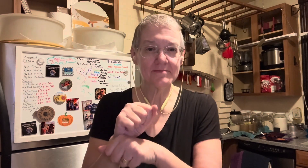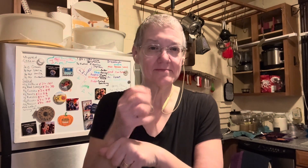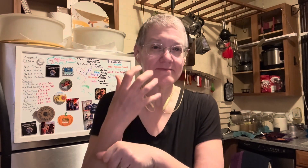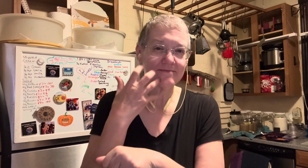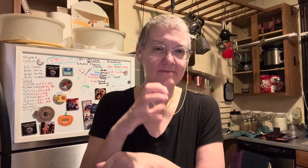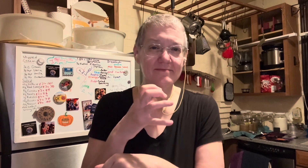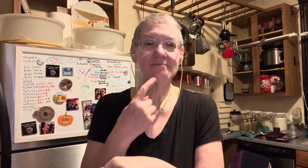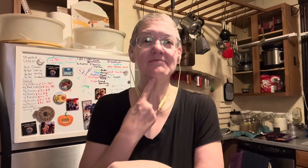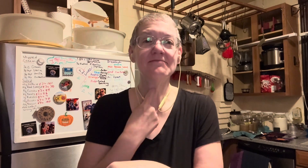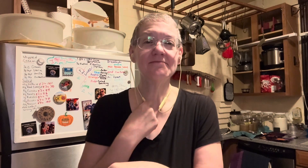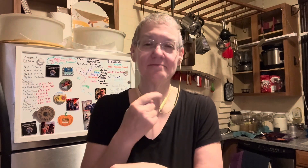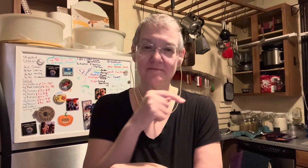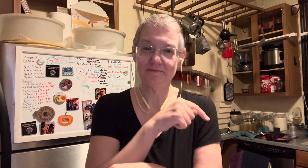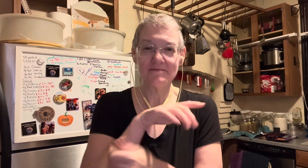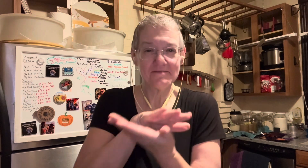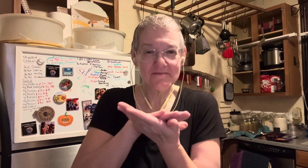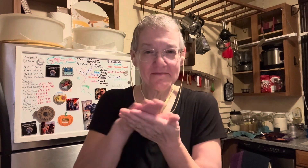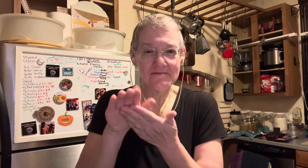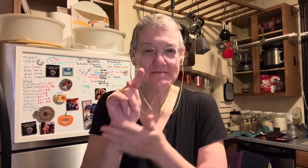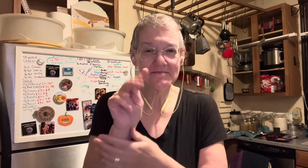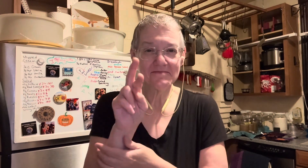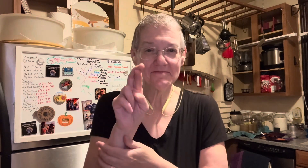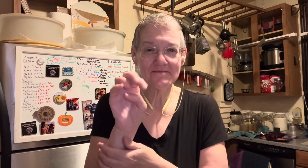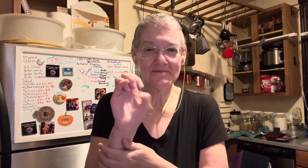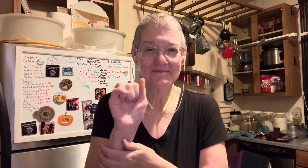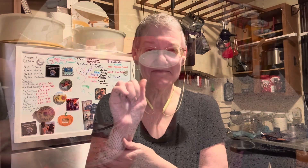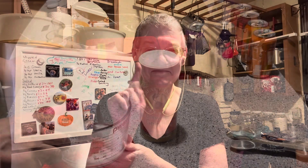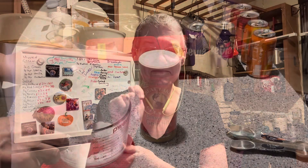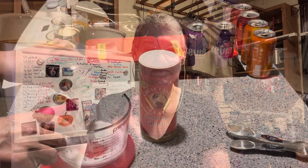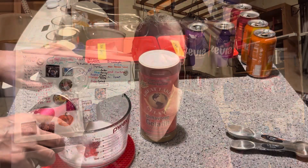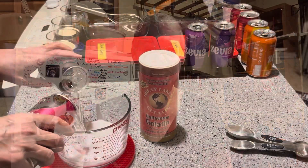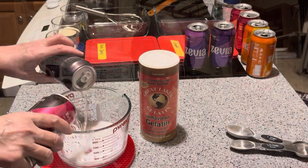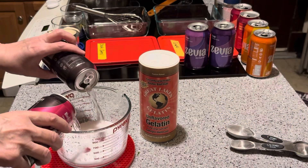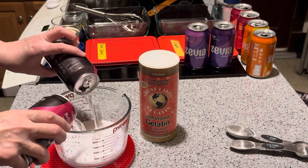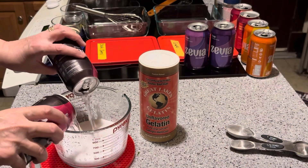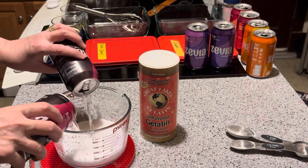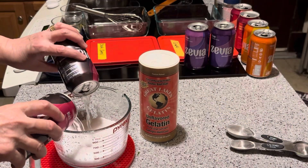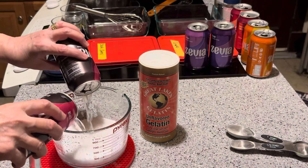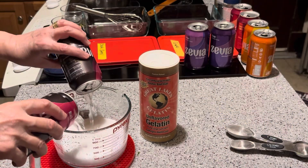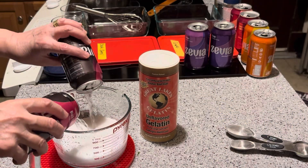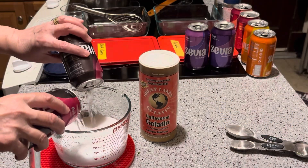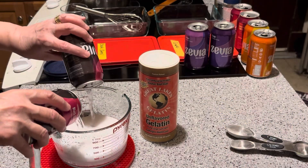Typically I'll eat it if I've been working and I'm hot and thirsty. This is a nice cool treat.